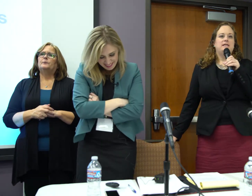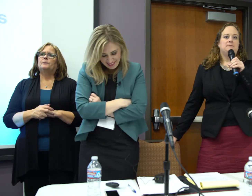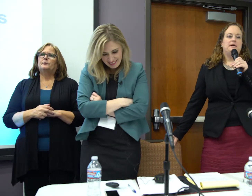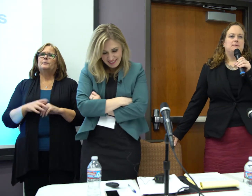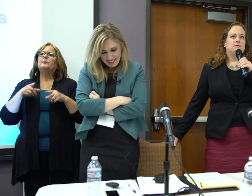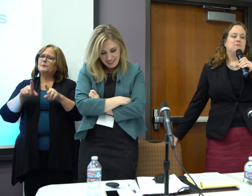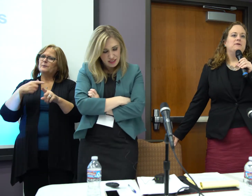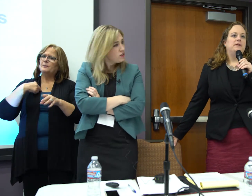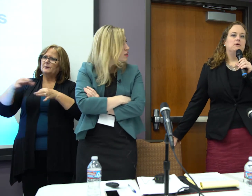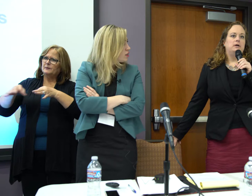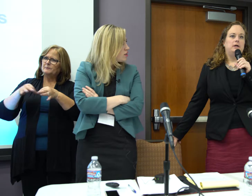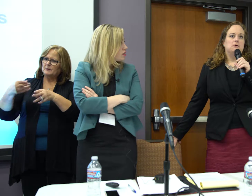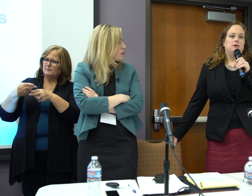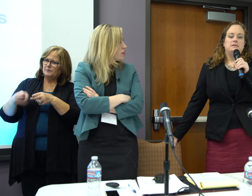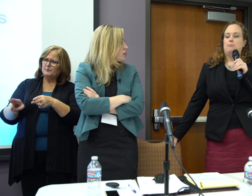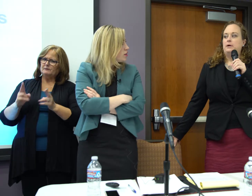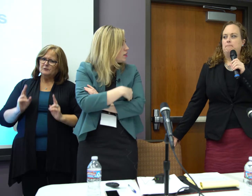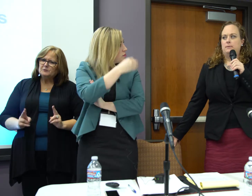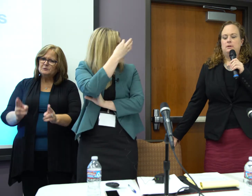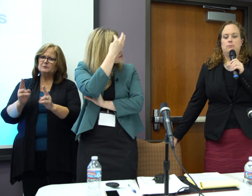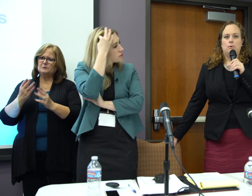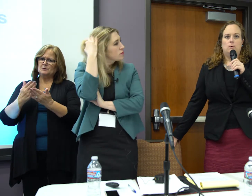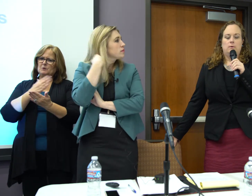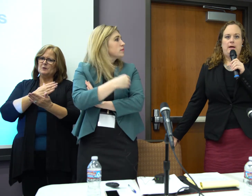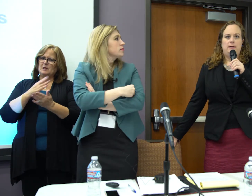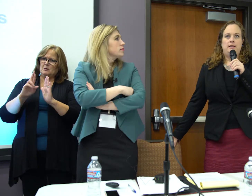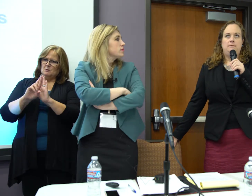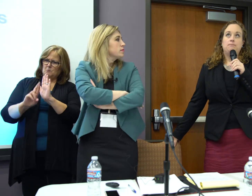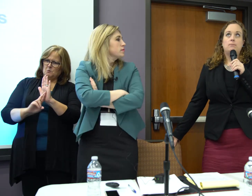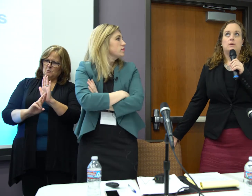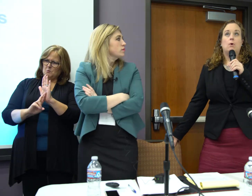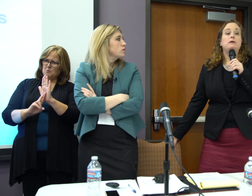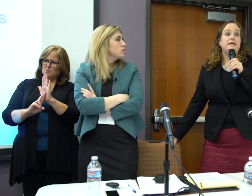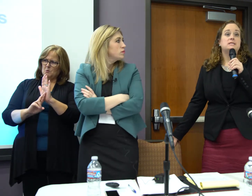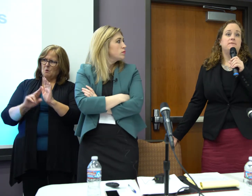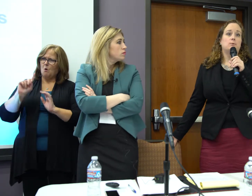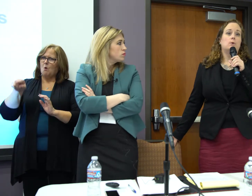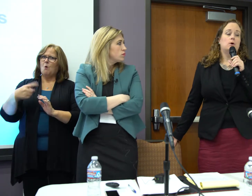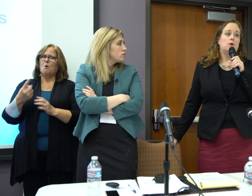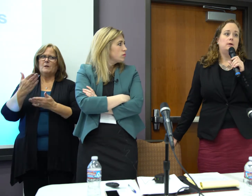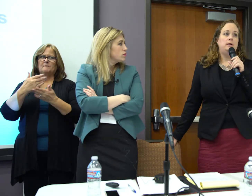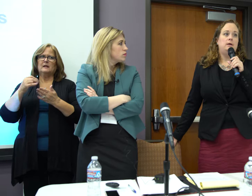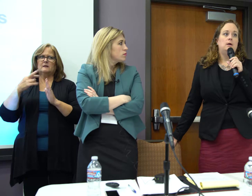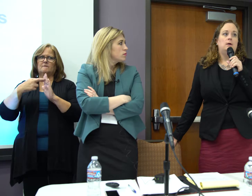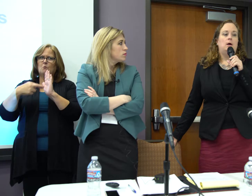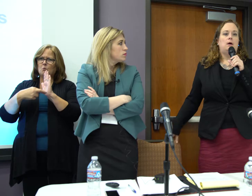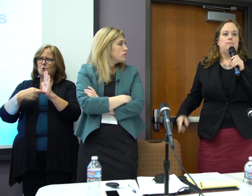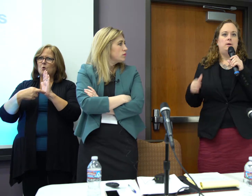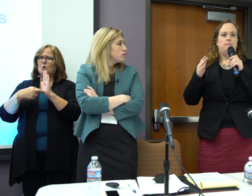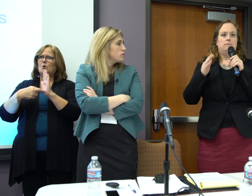So as I explained sort of briefly and hurriedly earlier this morning, the rule, the only pieces of the rule are currently